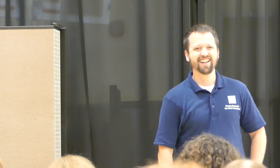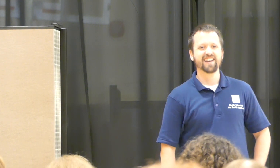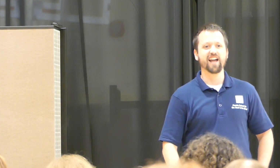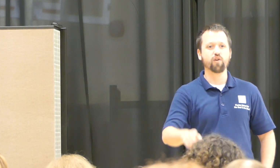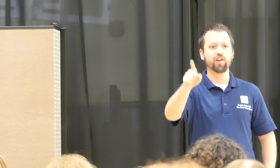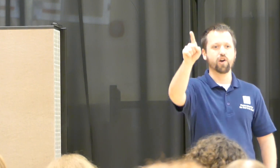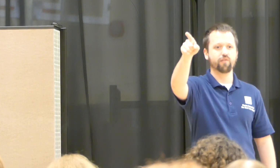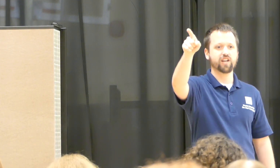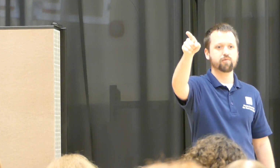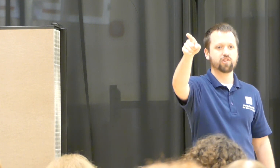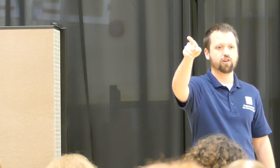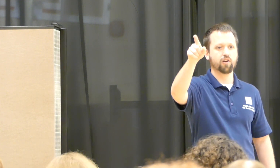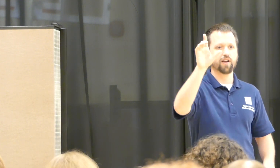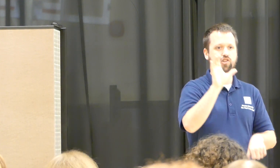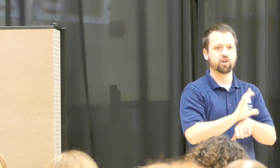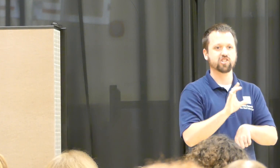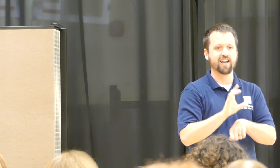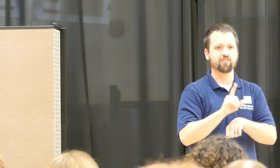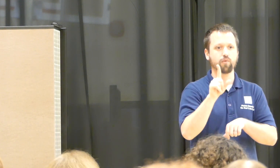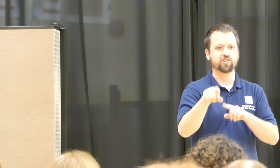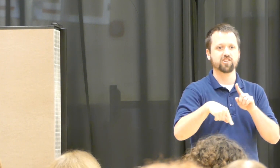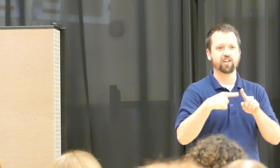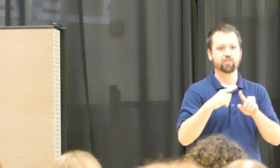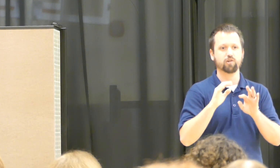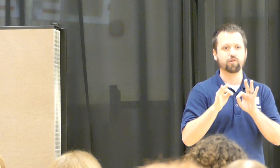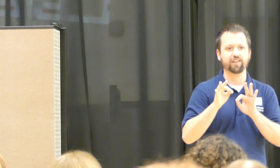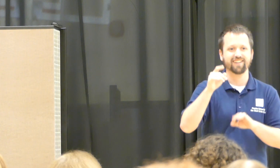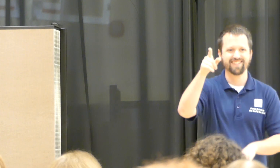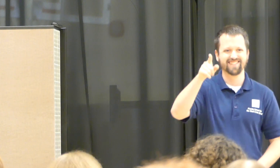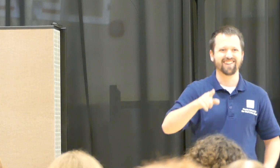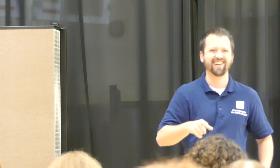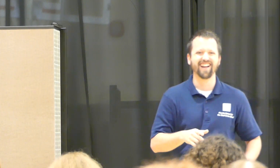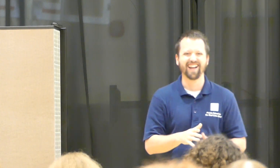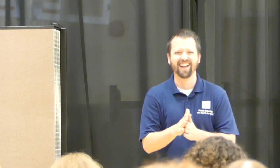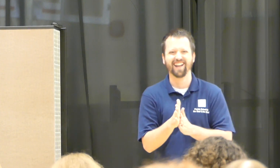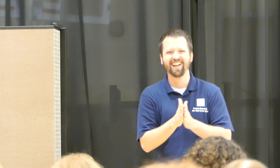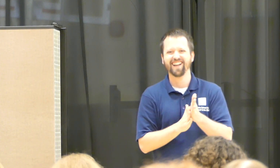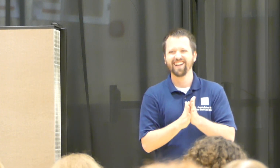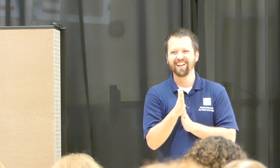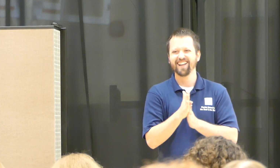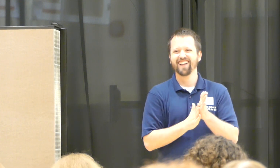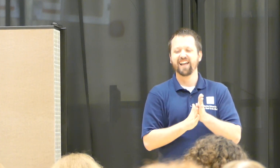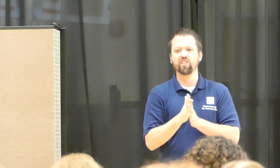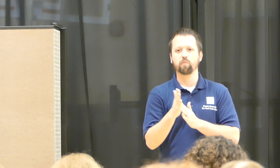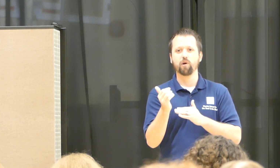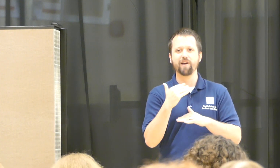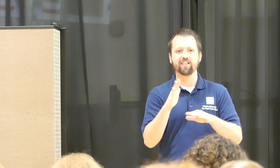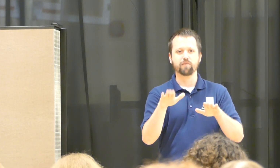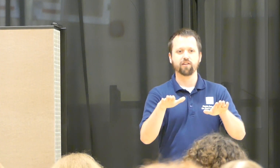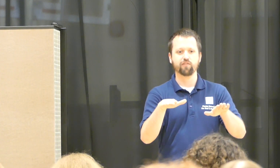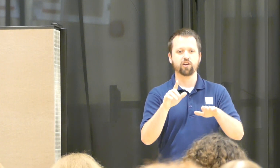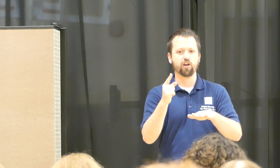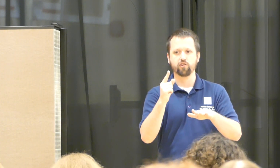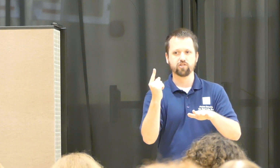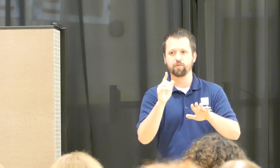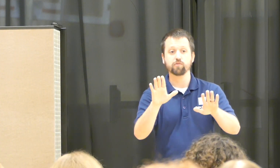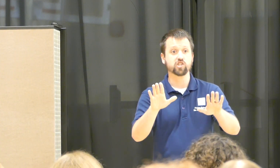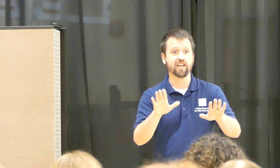Now you all know, every time you see her around church, ask her when she's going to interpret. So, and then report back to me, I'll give you $1. Just kidding, I